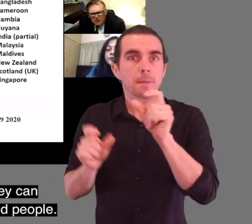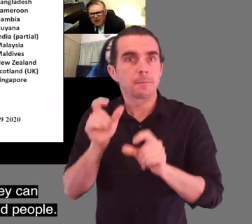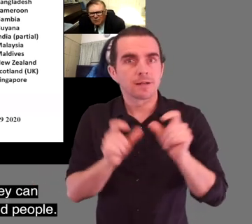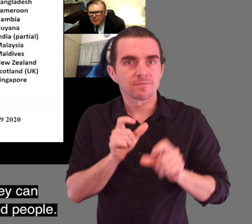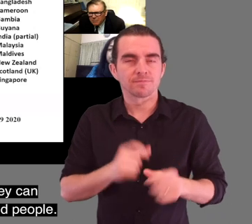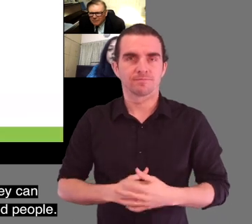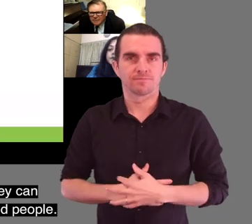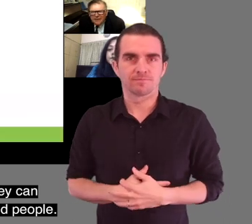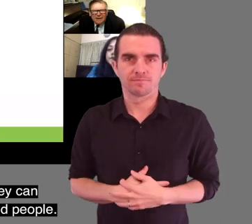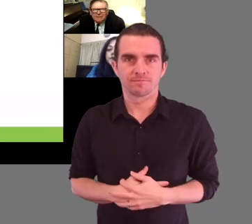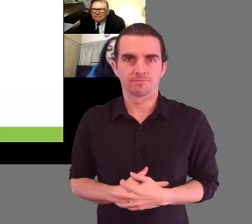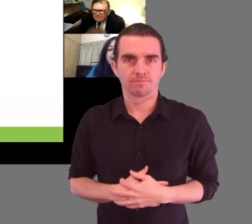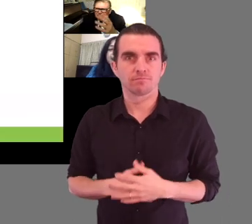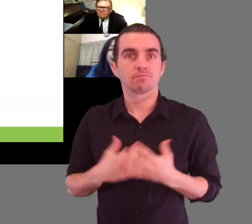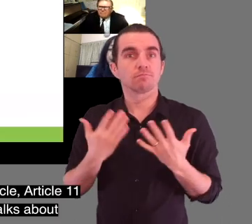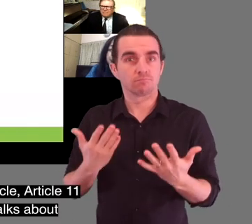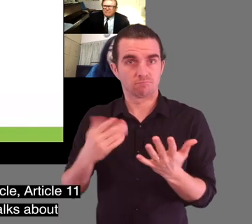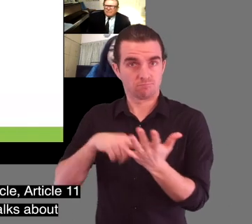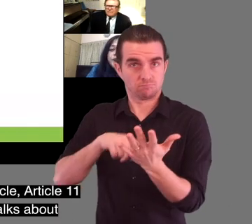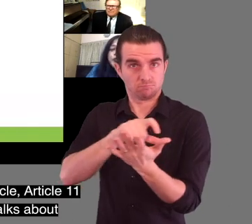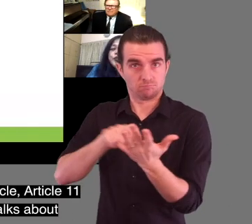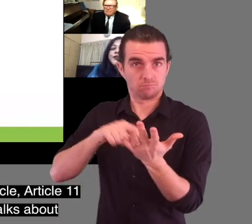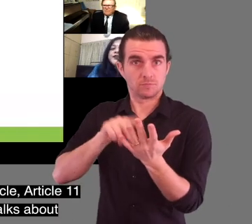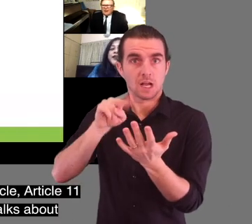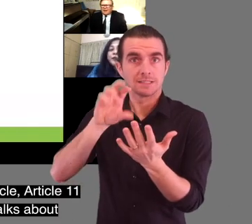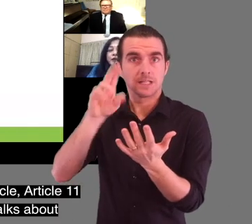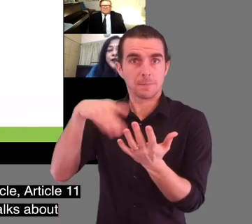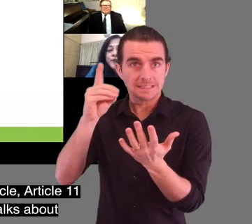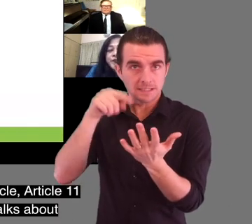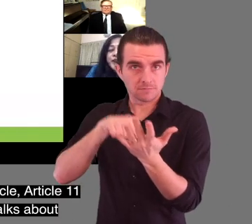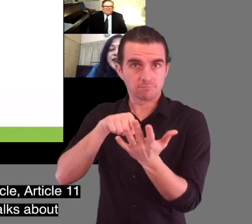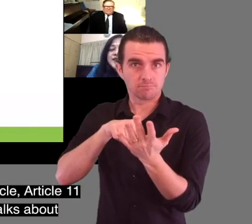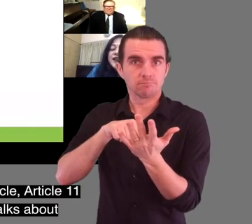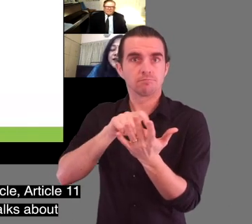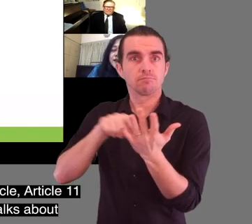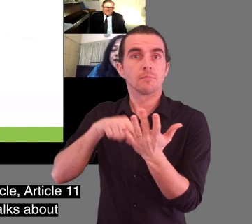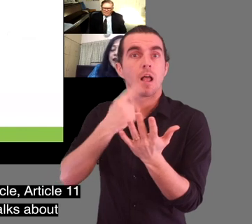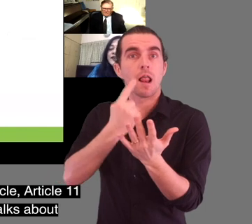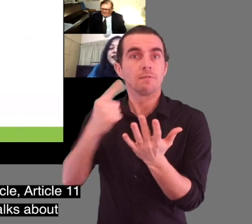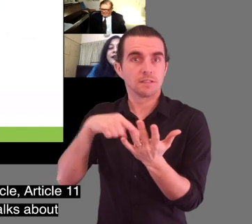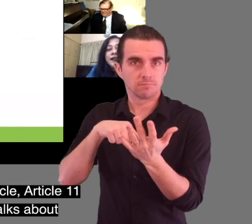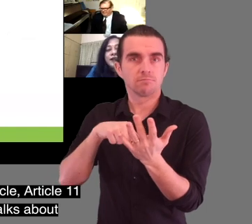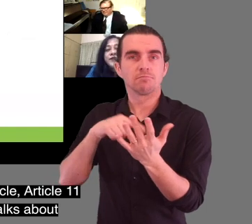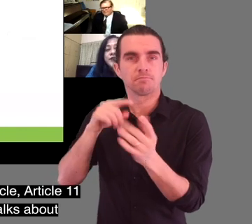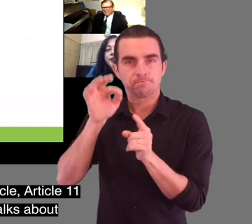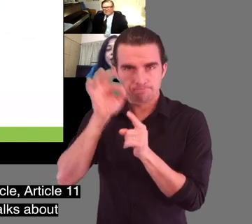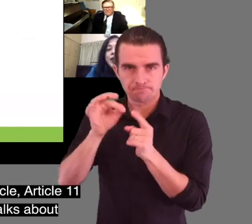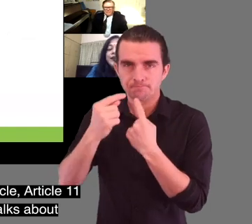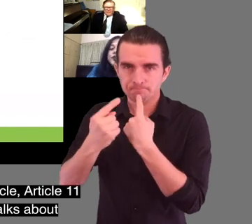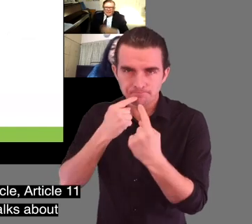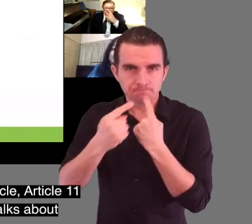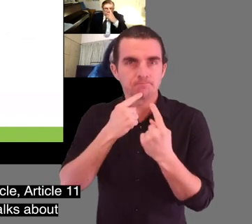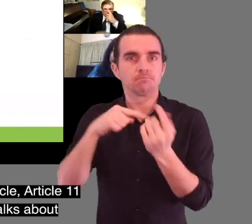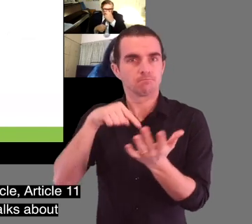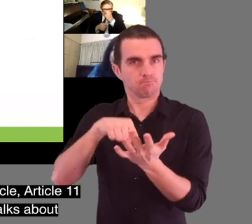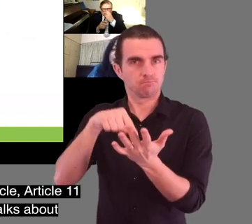support disabled people. See, UNCRPD has an article, Article 11, and